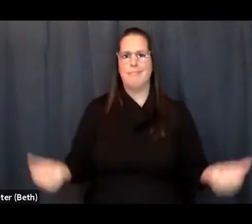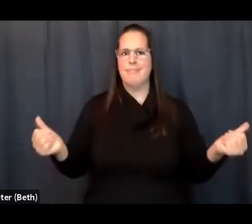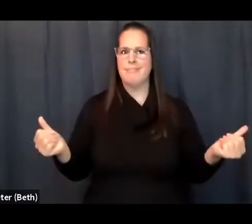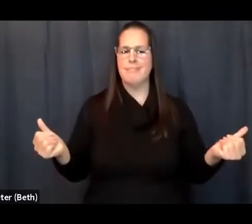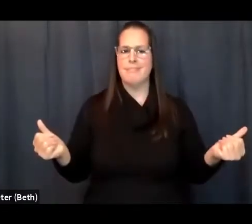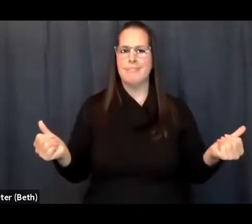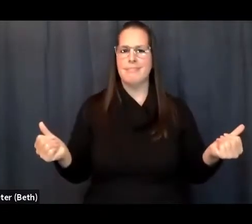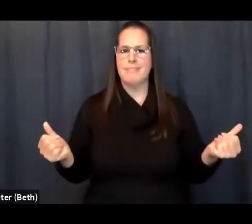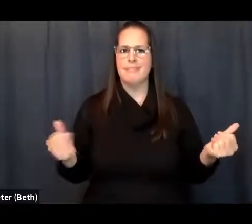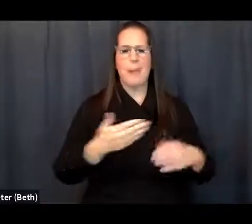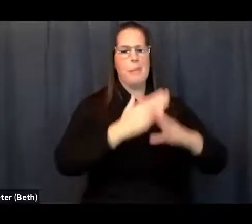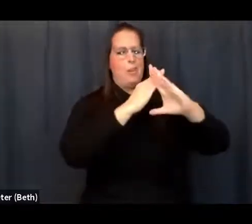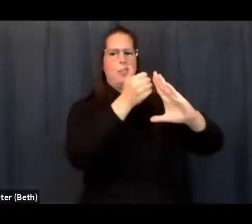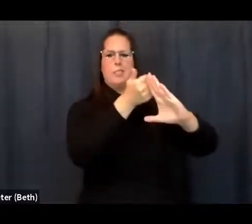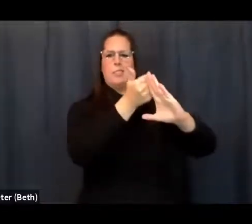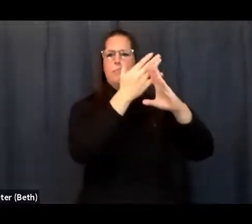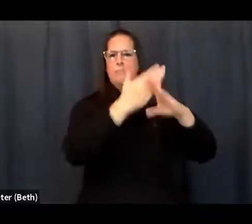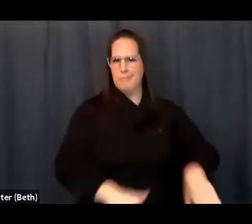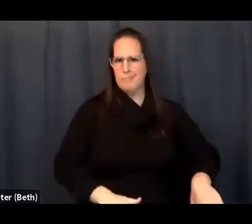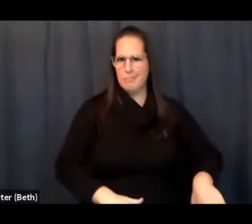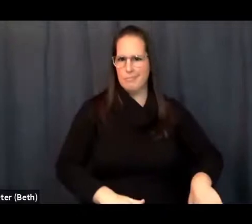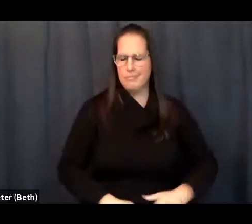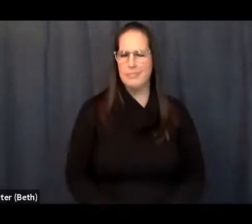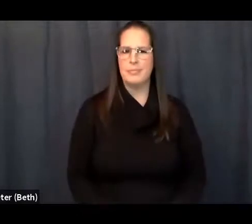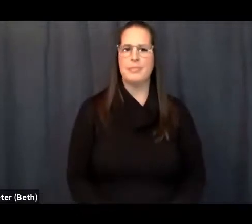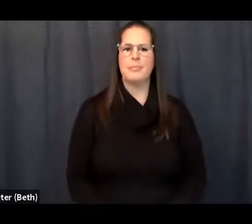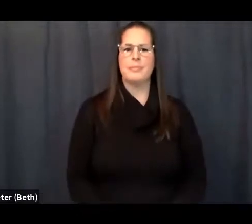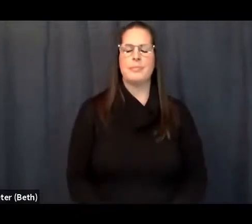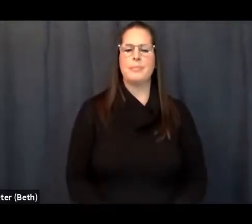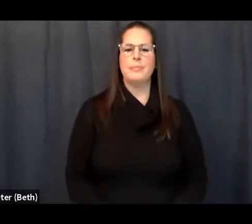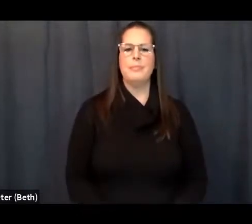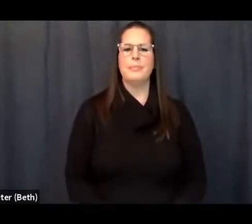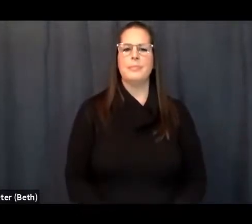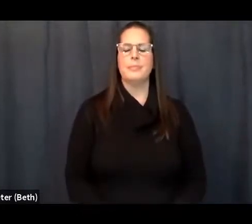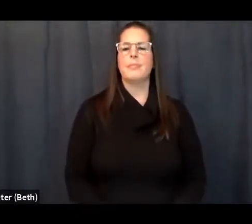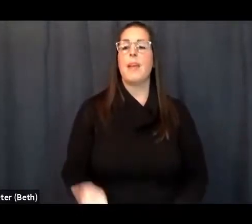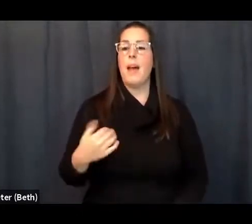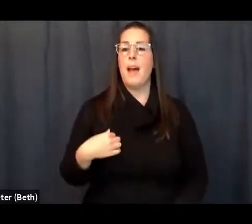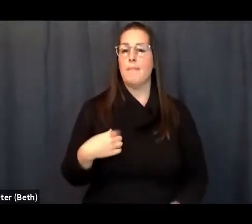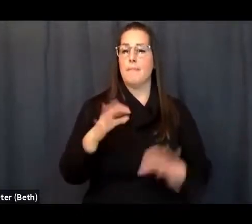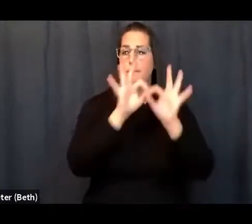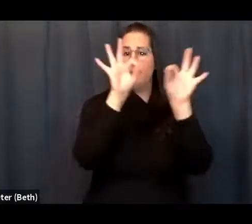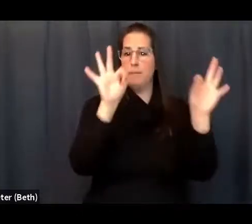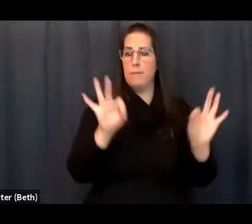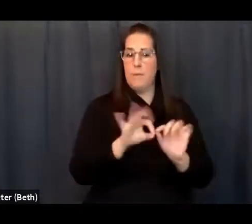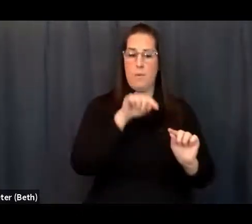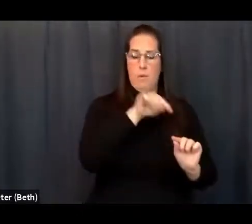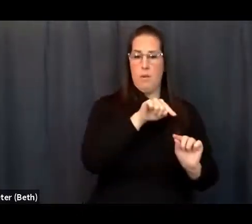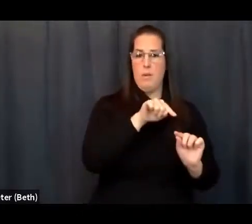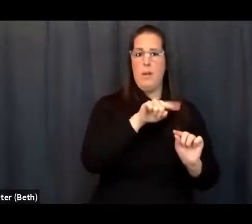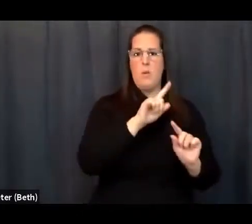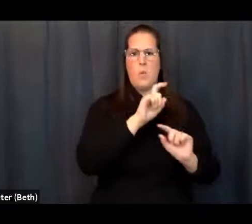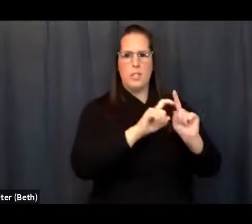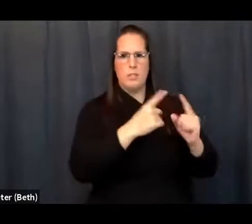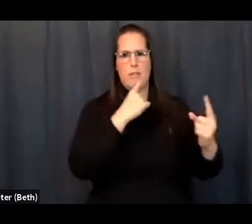the employment barriers. I would like to give an example from the dialogue form question and answer for the employee